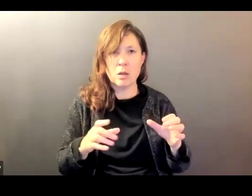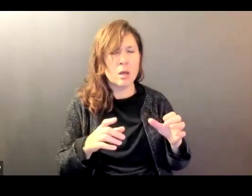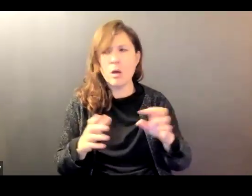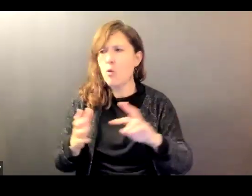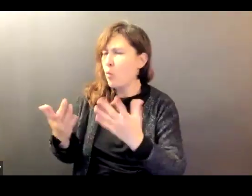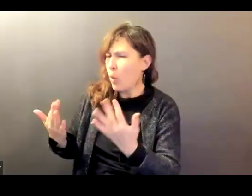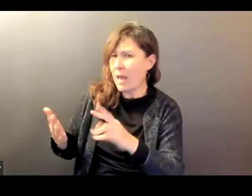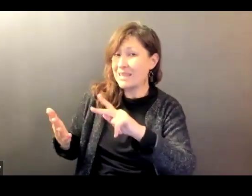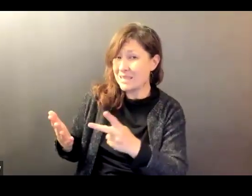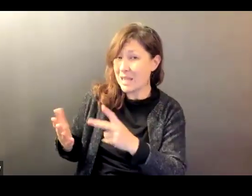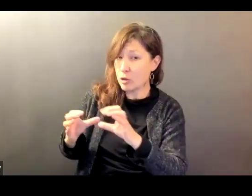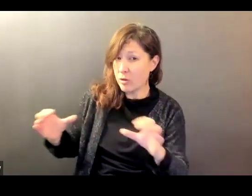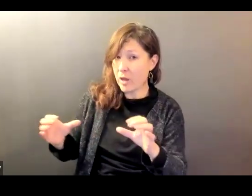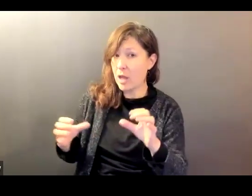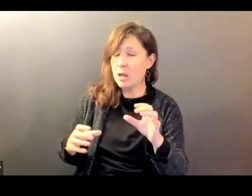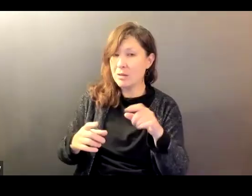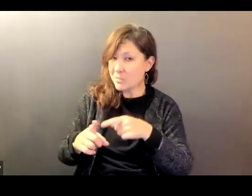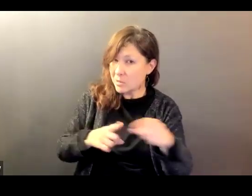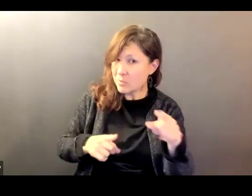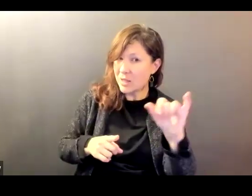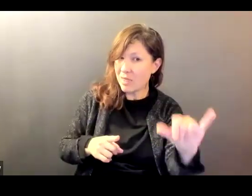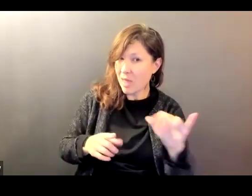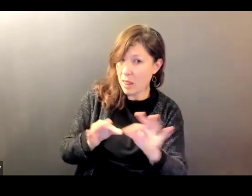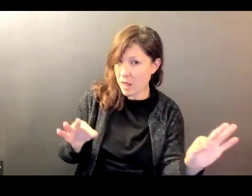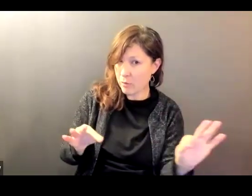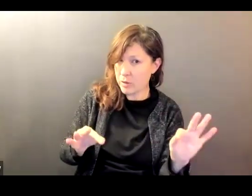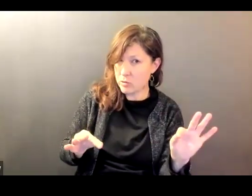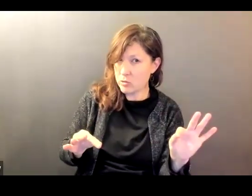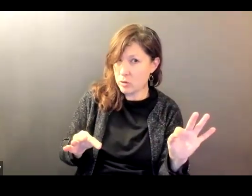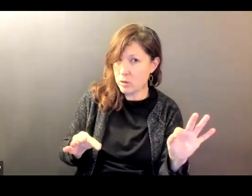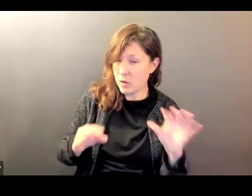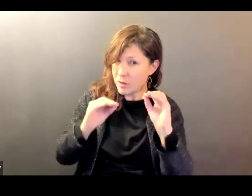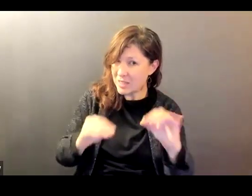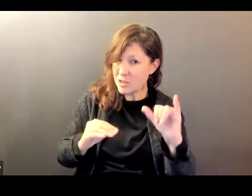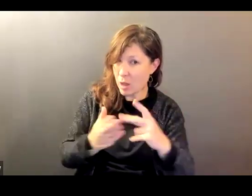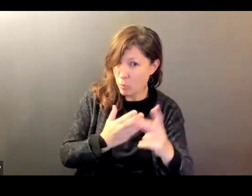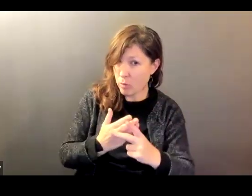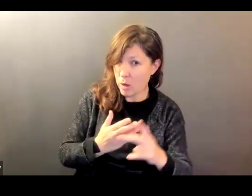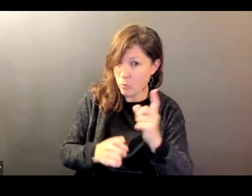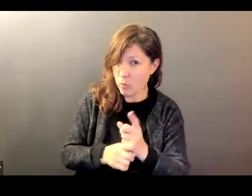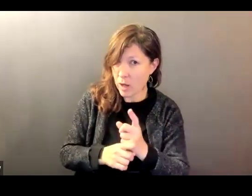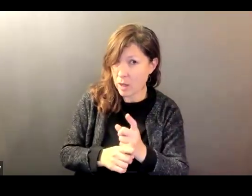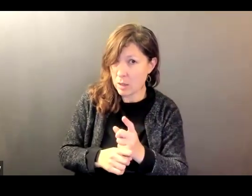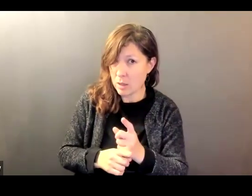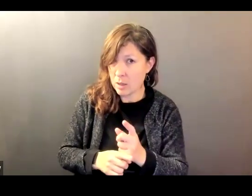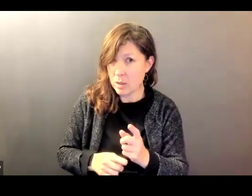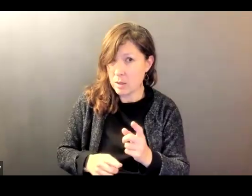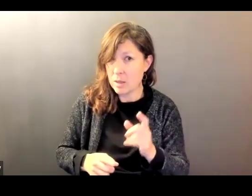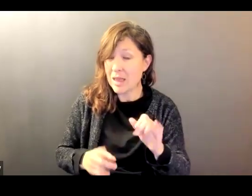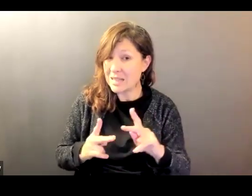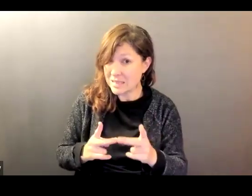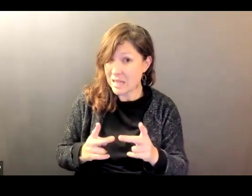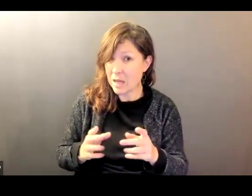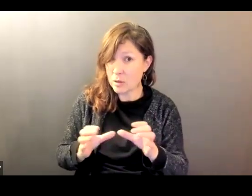language that, for the purpose of teaching a dual language program. The second required certification would be